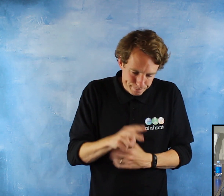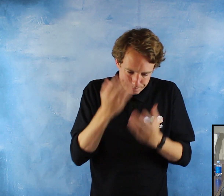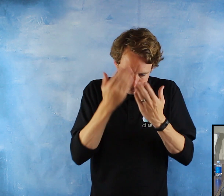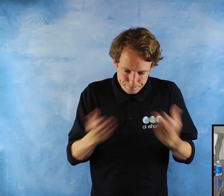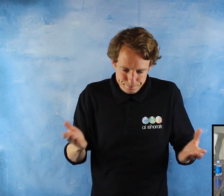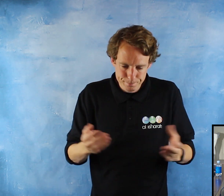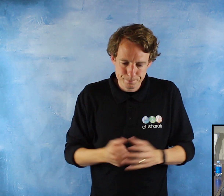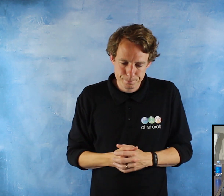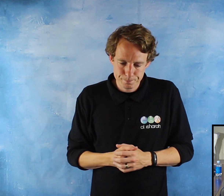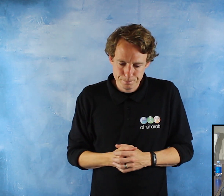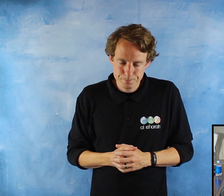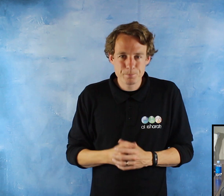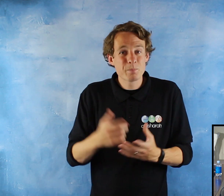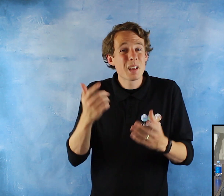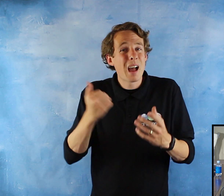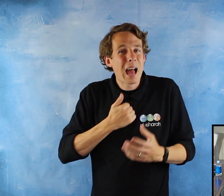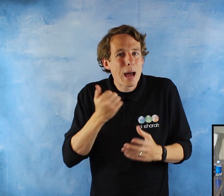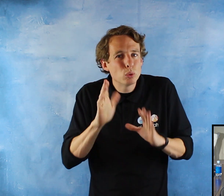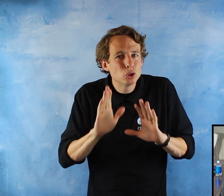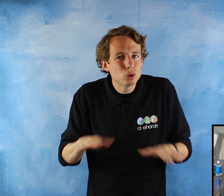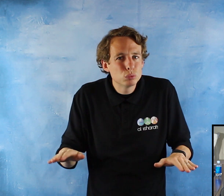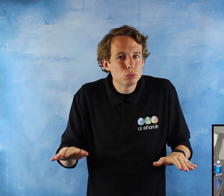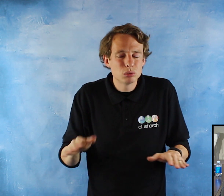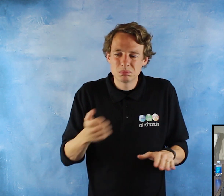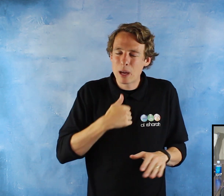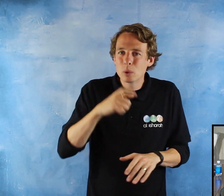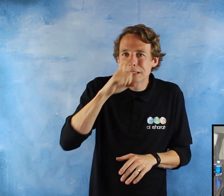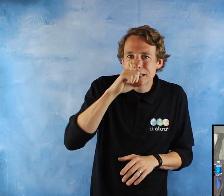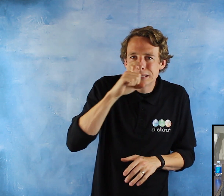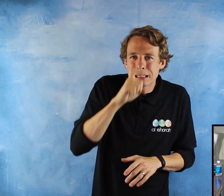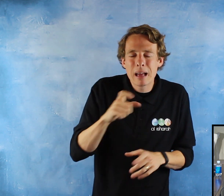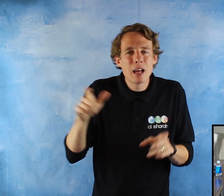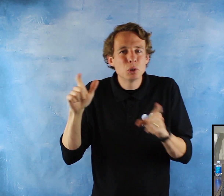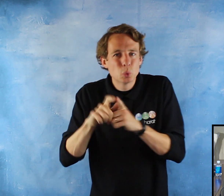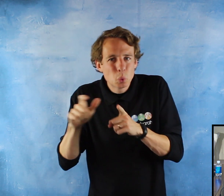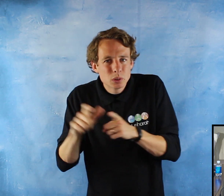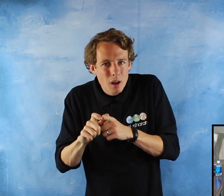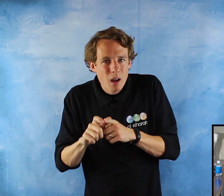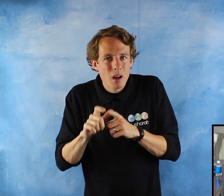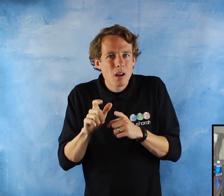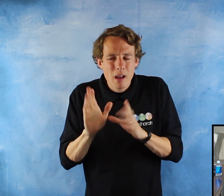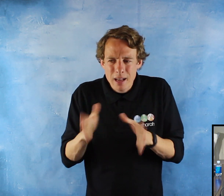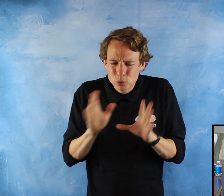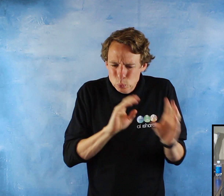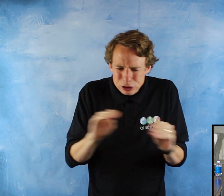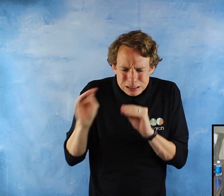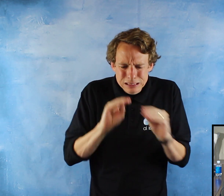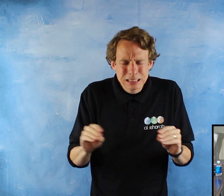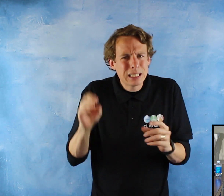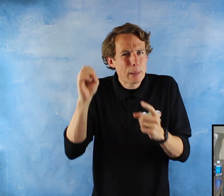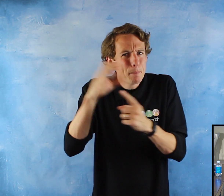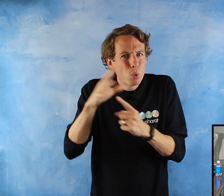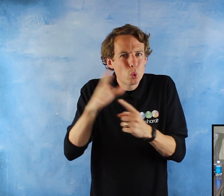need to teach our children, our sisters, our daughters, importance of hijab and the